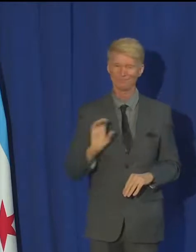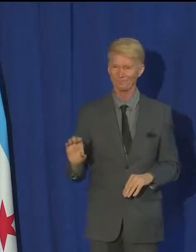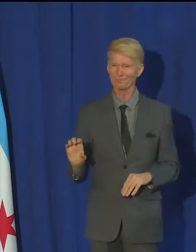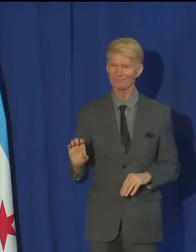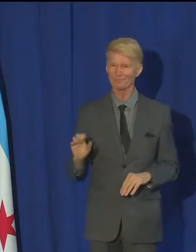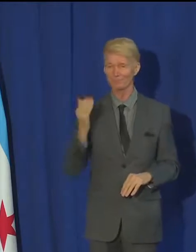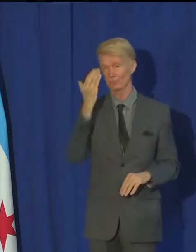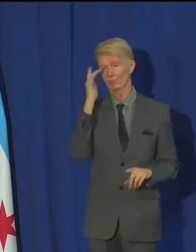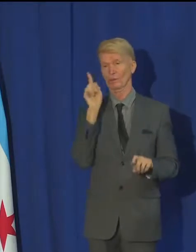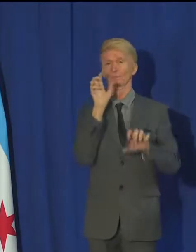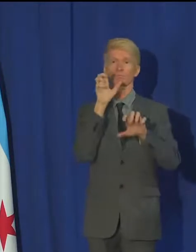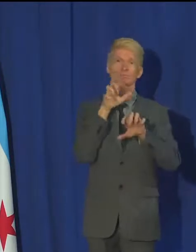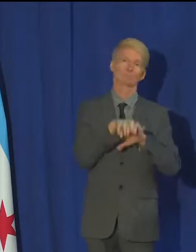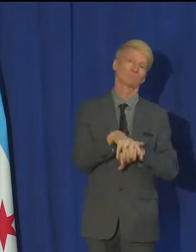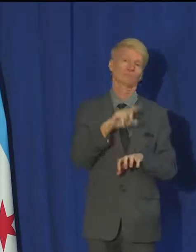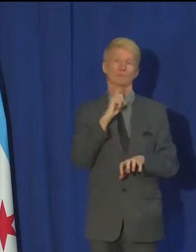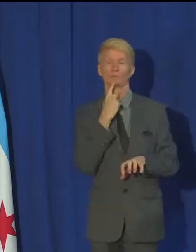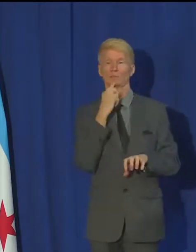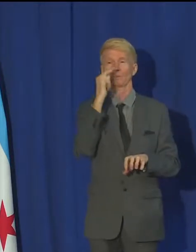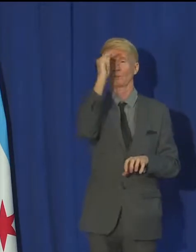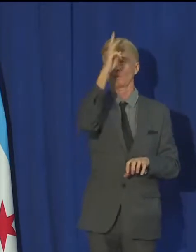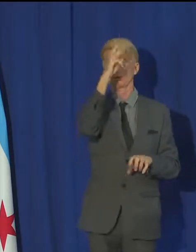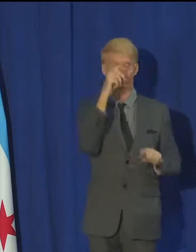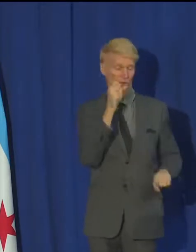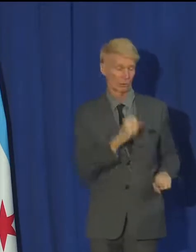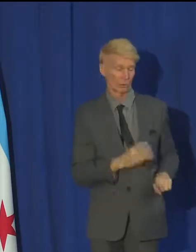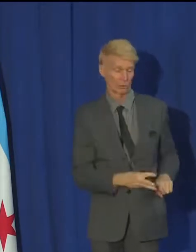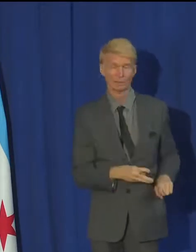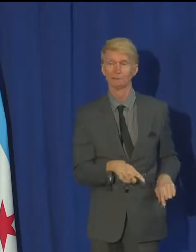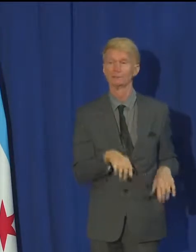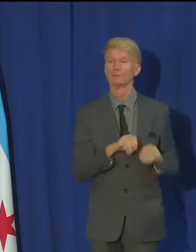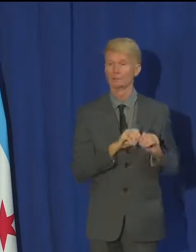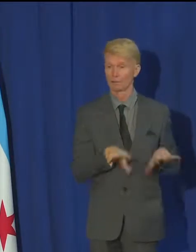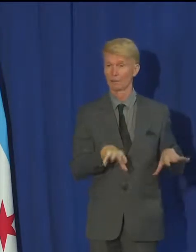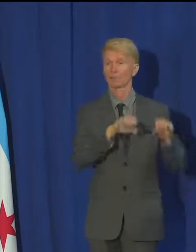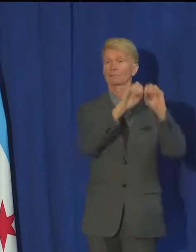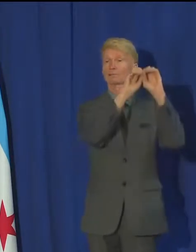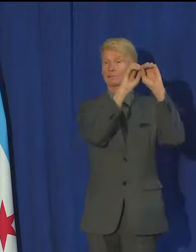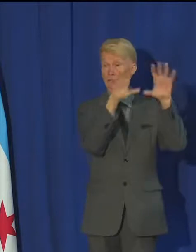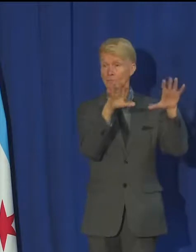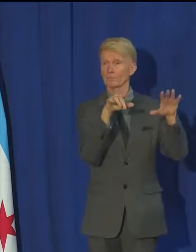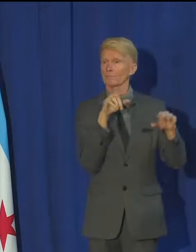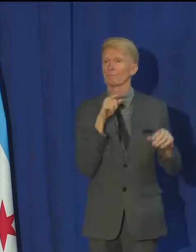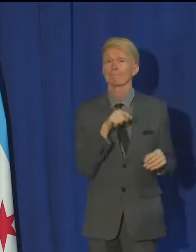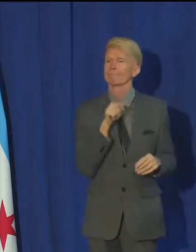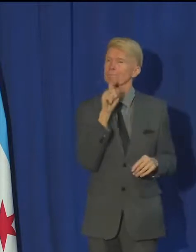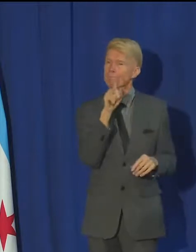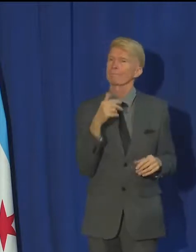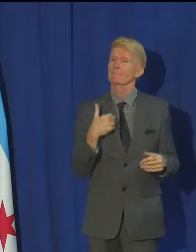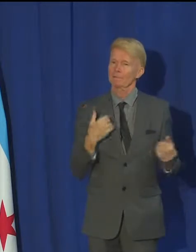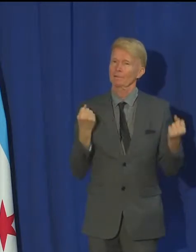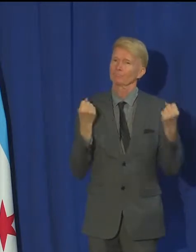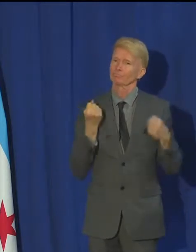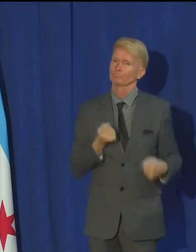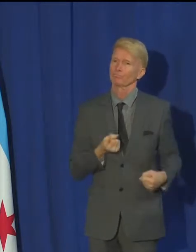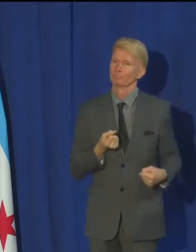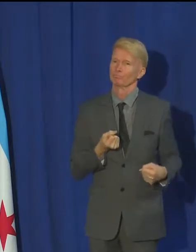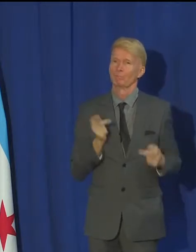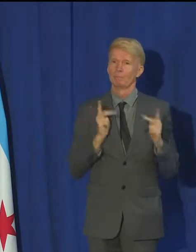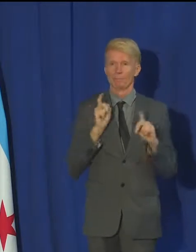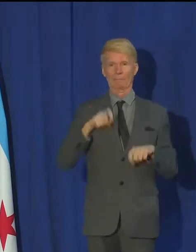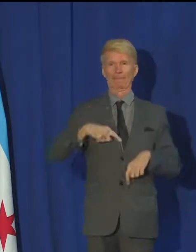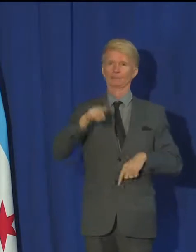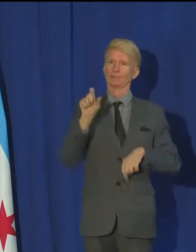entrenched hotspots on the Northwest and Southwest, those are areas that have more essential